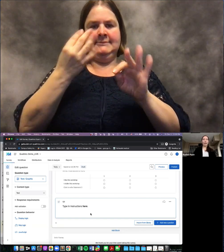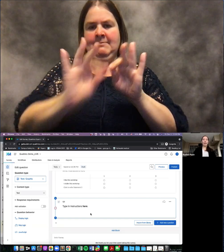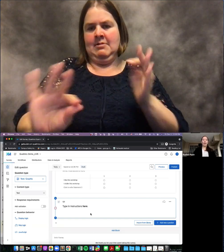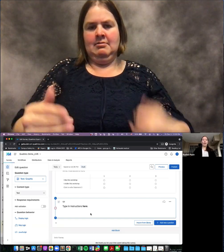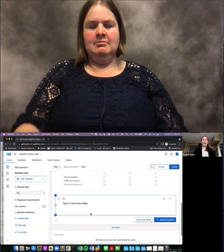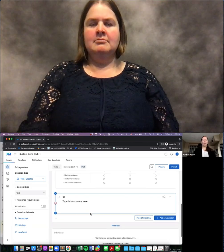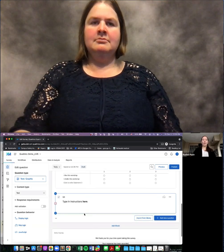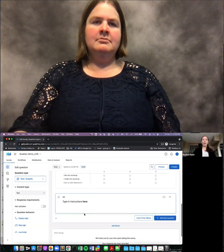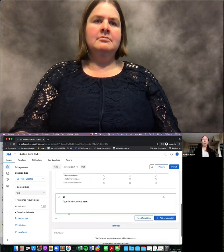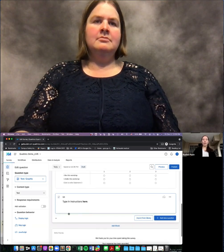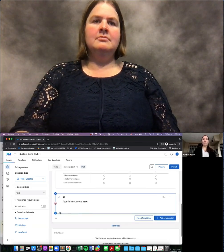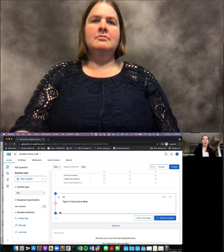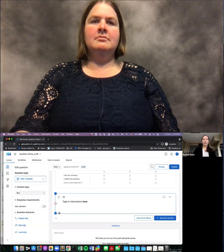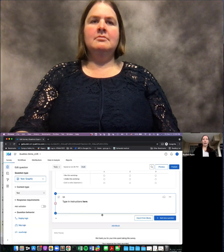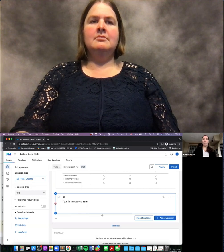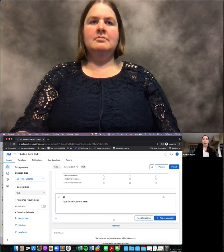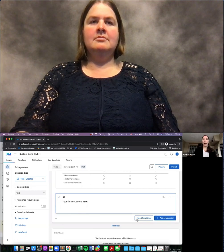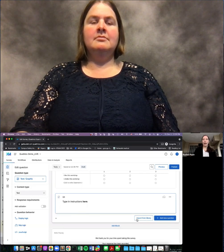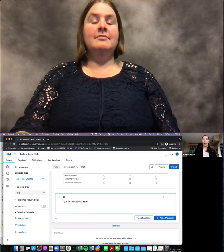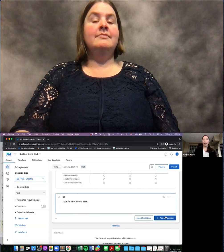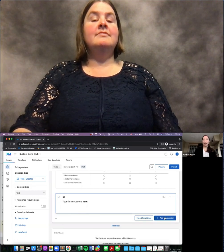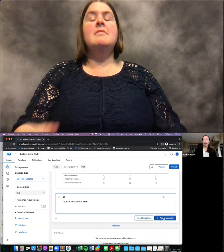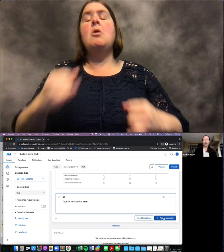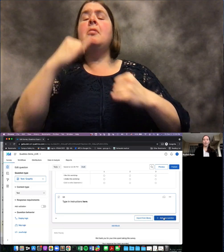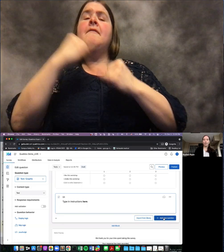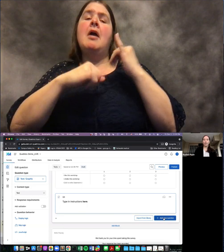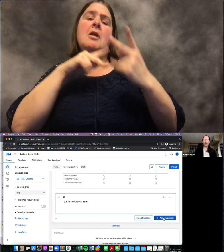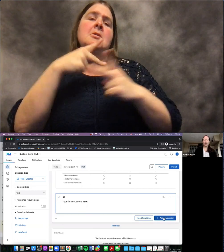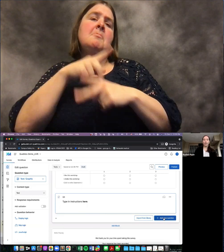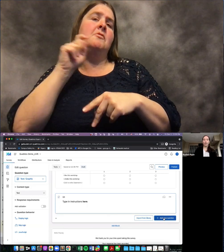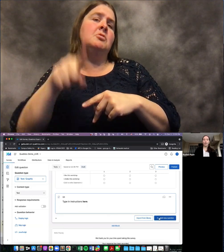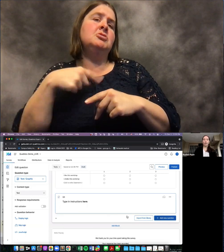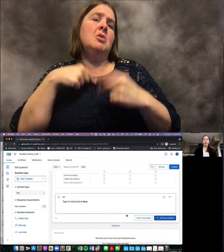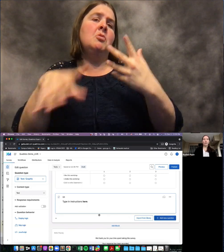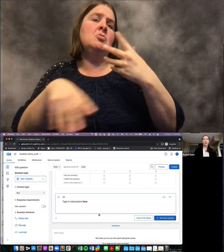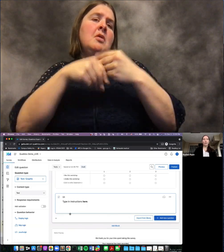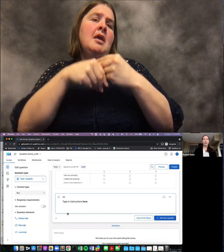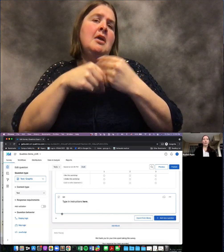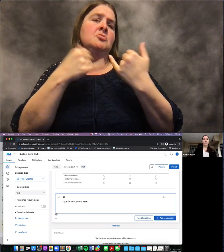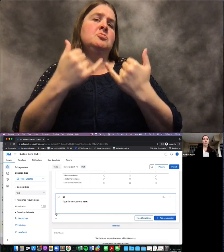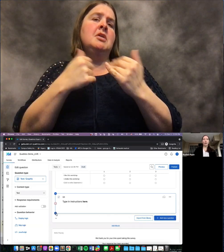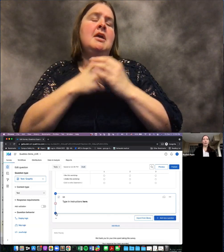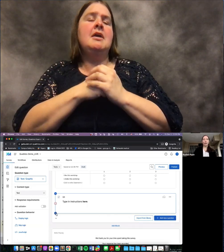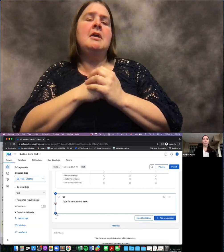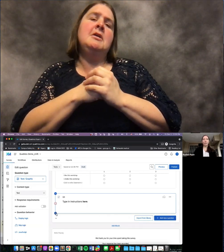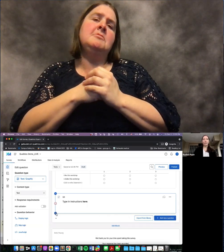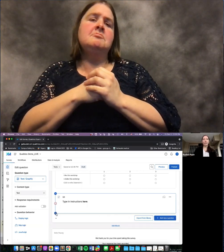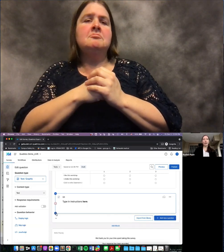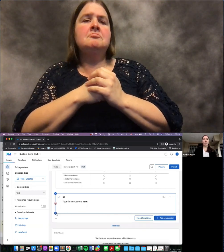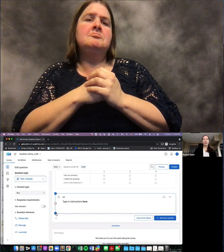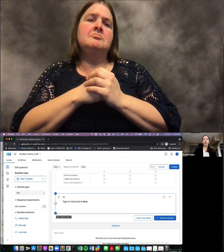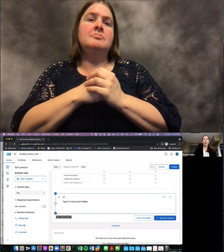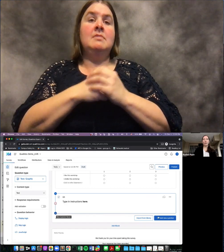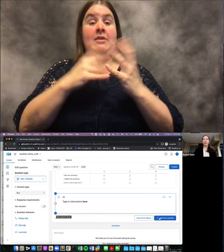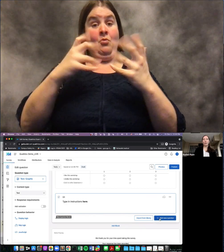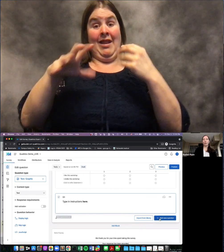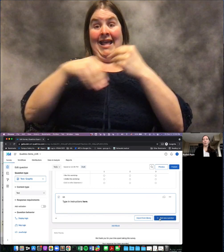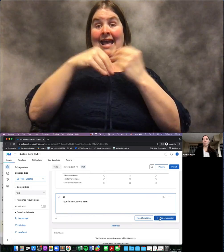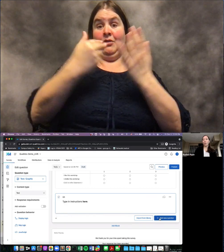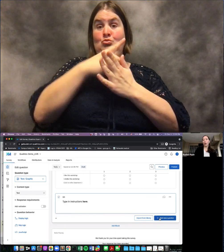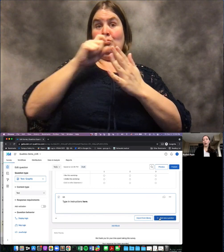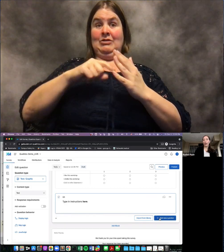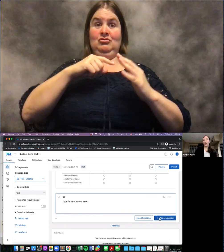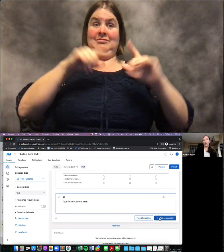Okay. And our final question type that I would add, so you can either click the plus sign to add a new